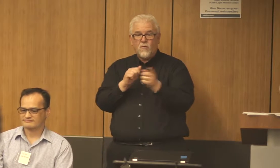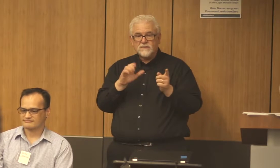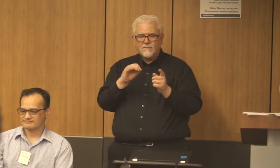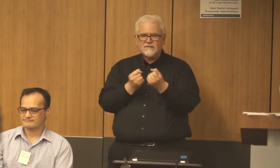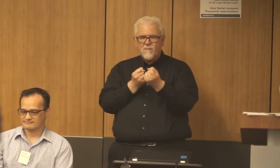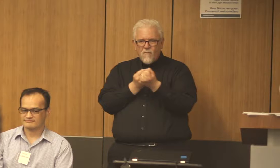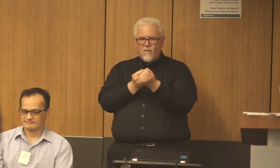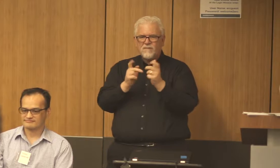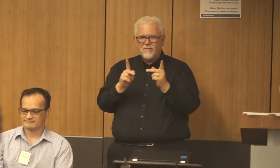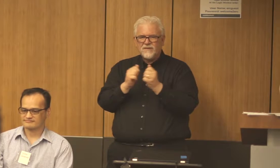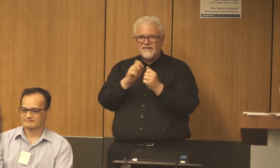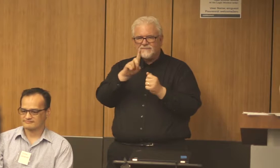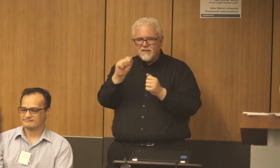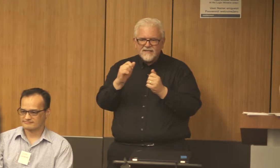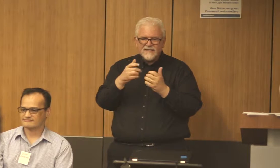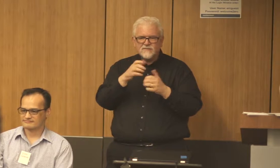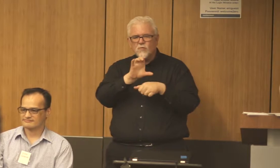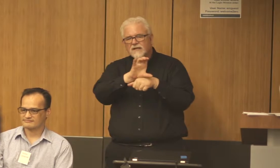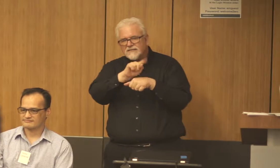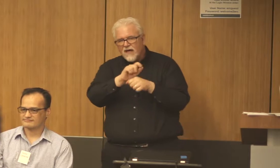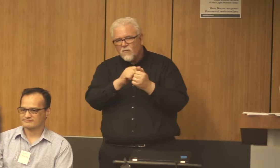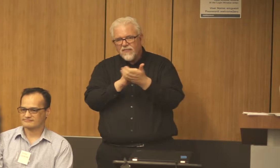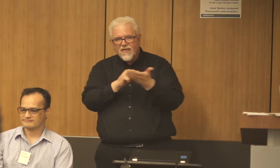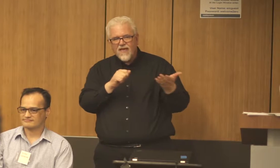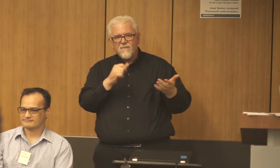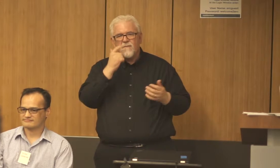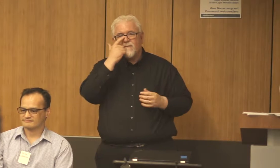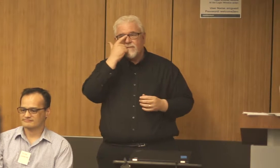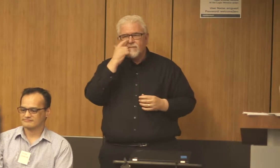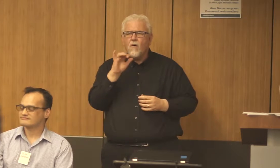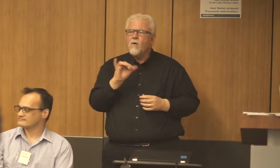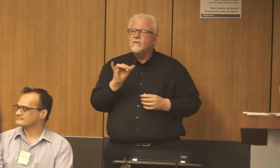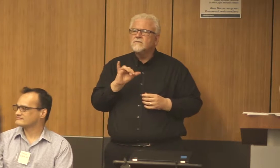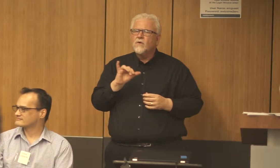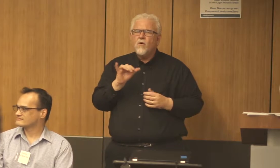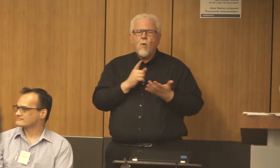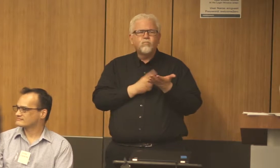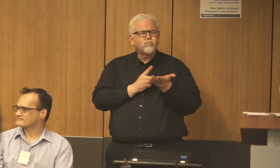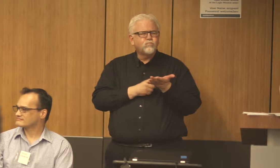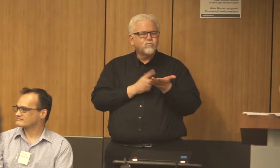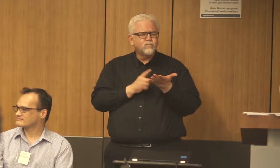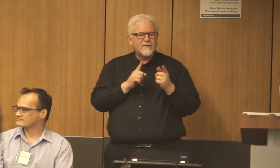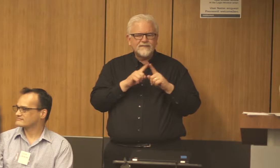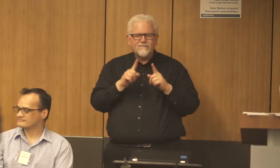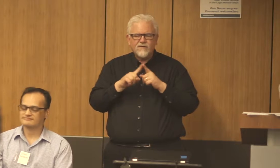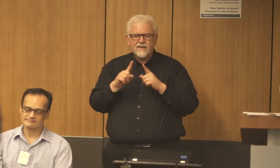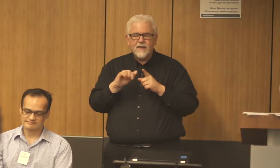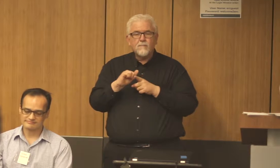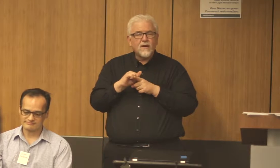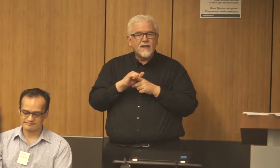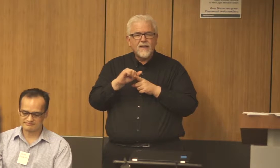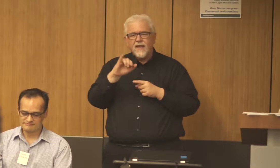with disabilities in a consultation kind of role, and also discuss various different apprenticeship